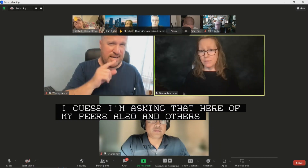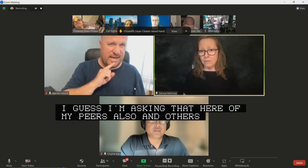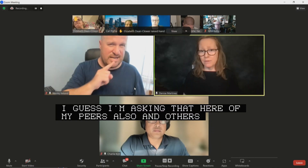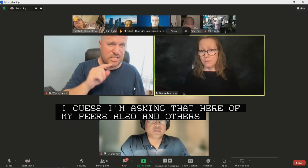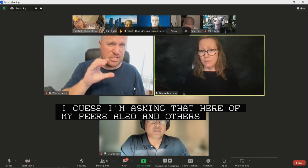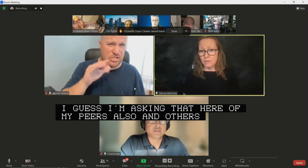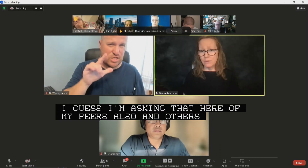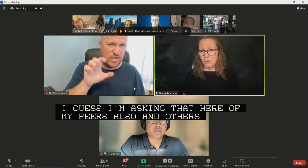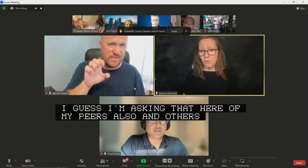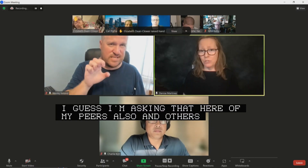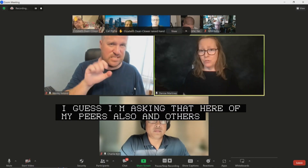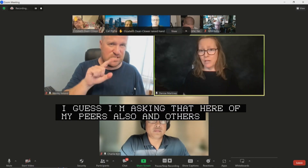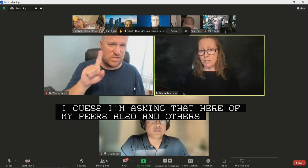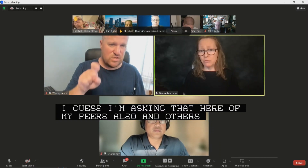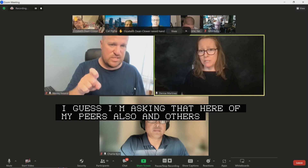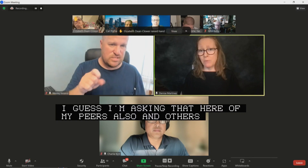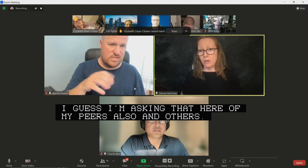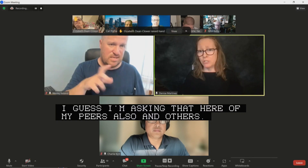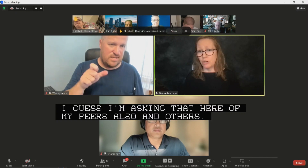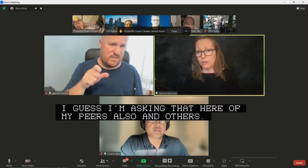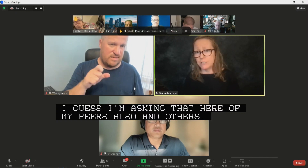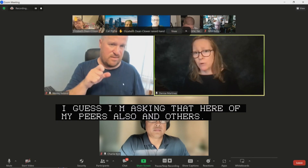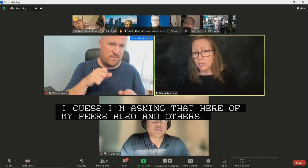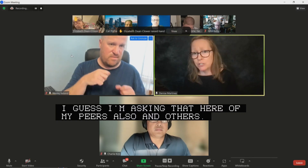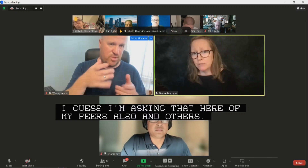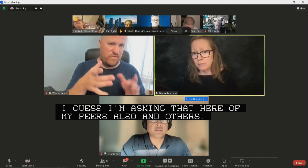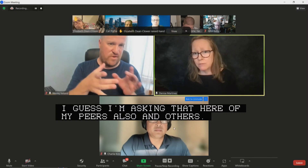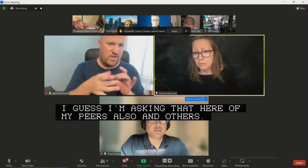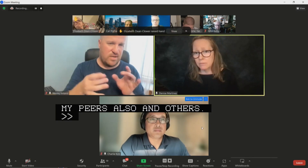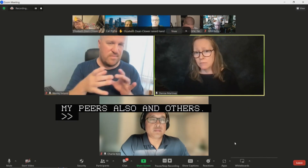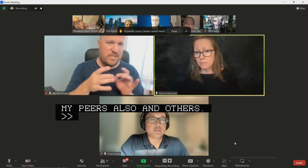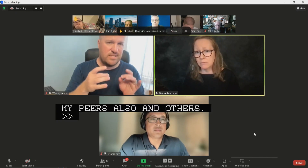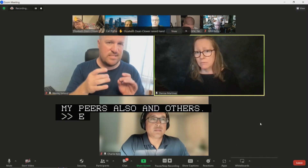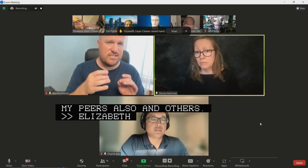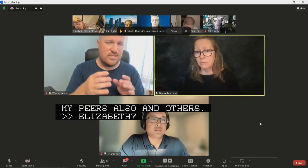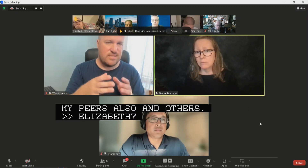Elizabeth, would you like to respond to Charlie's question?